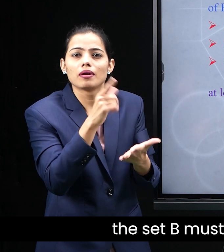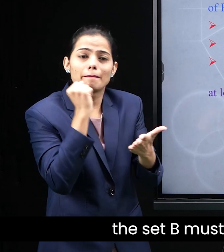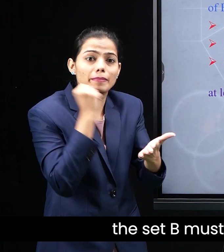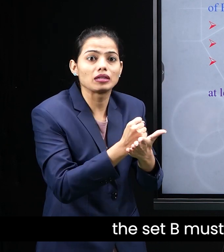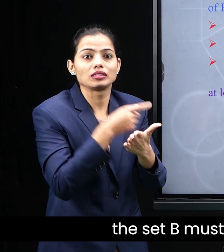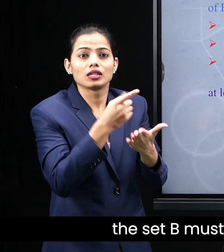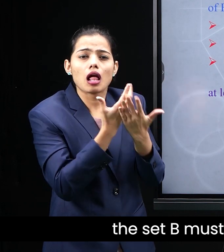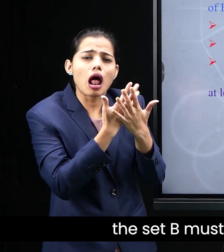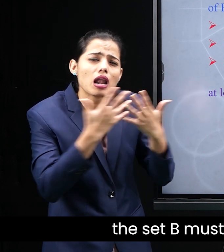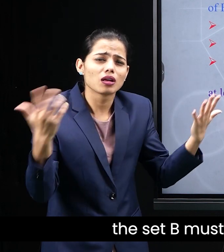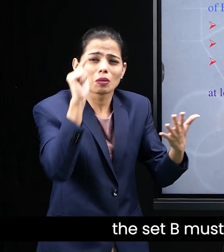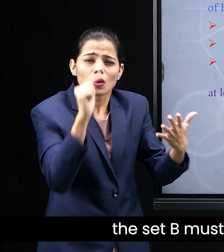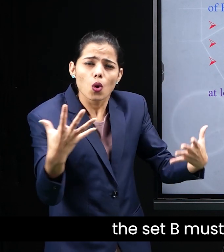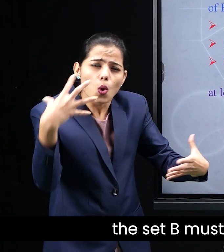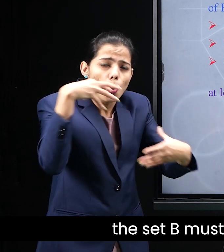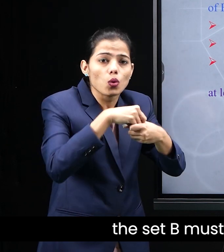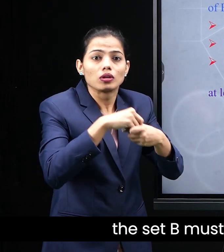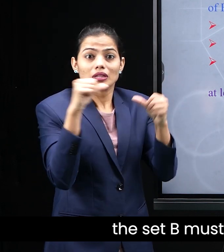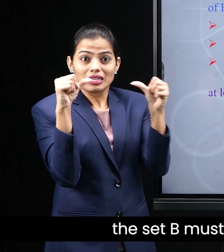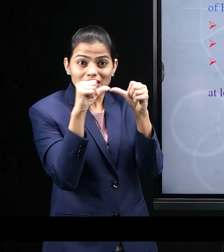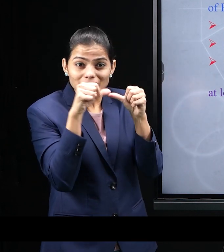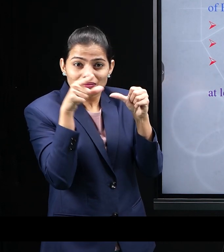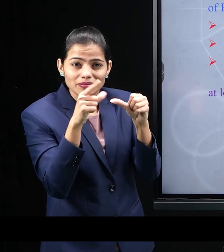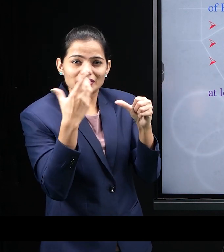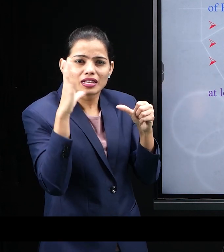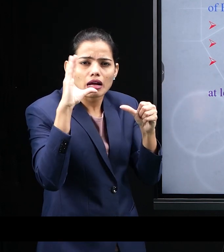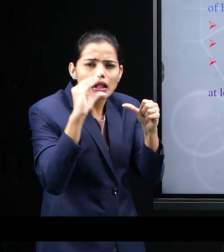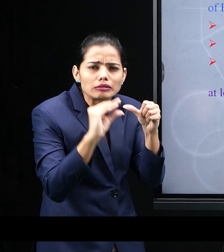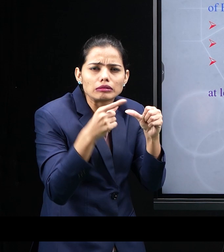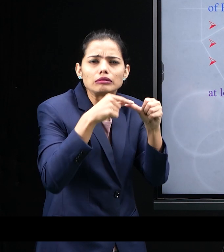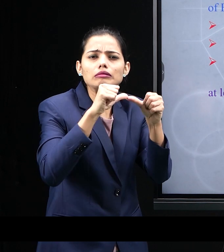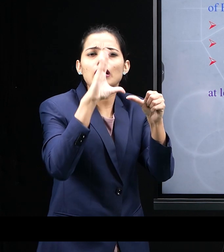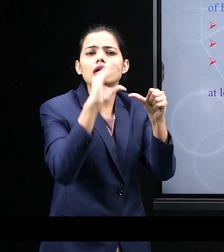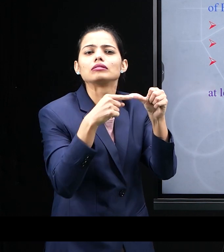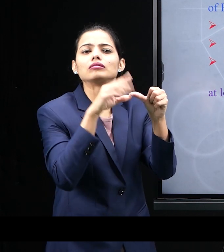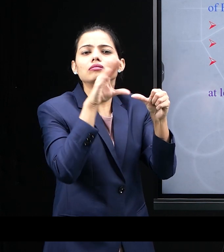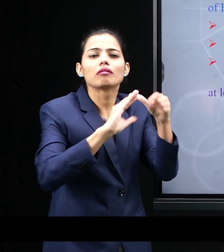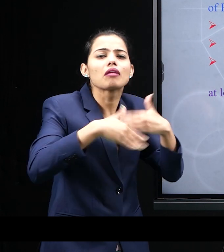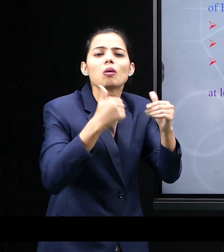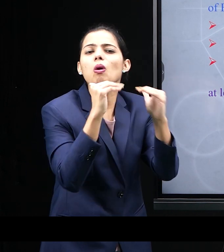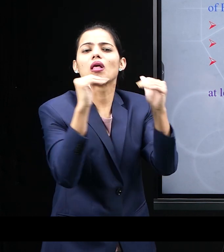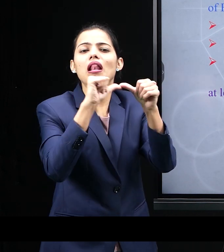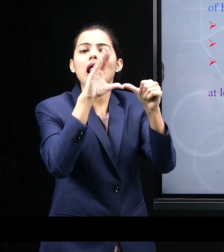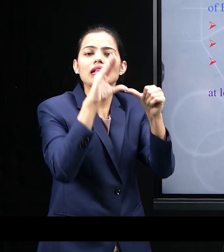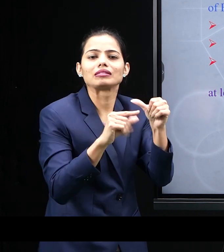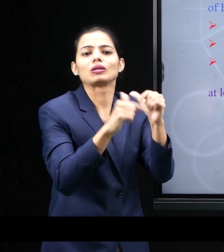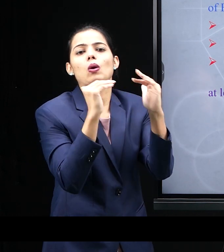least as many elements as A. Thus, n of A less than or equal to n of